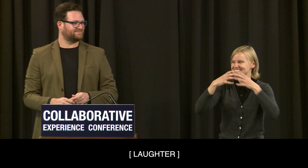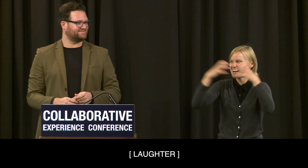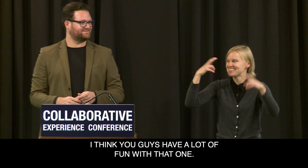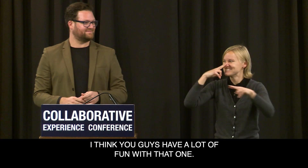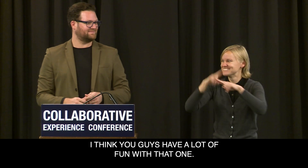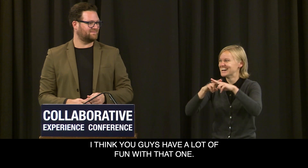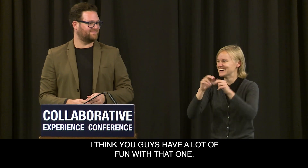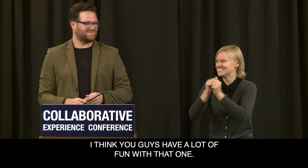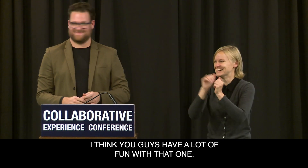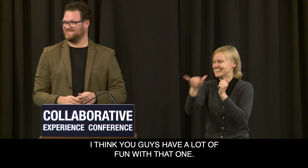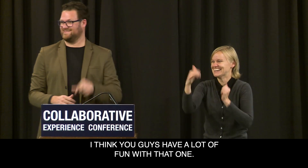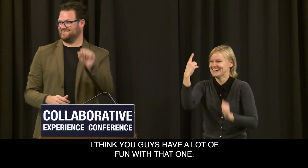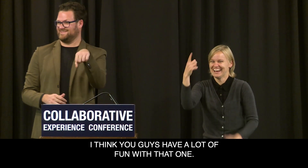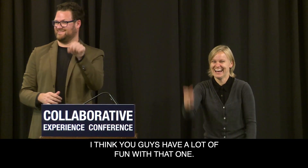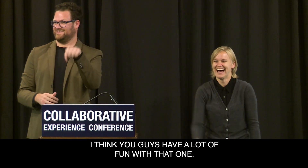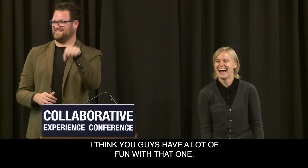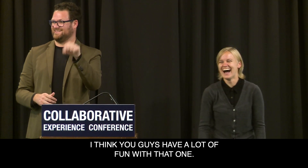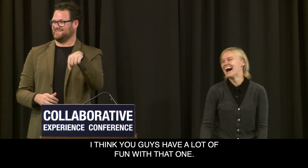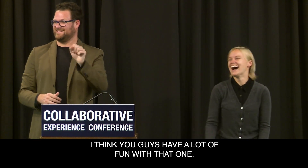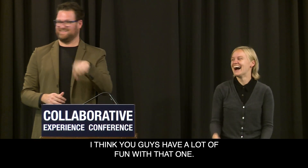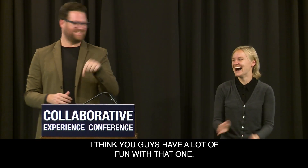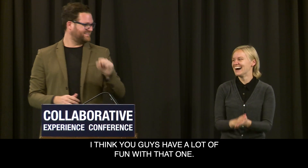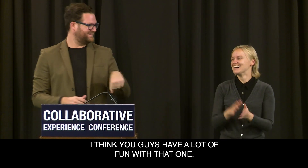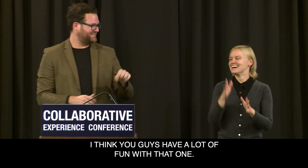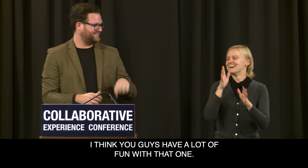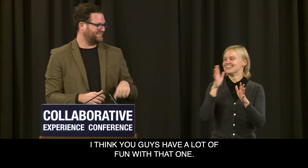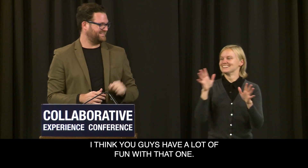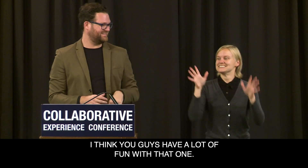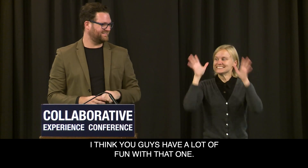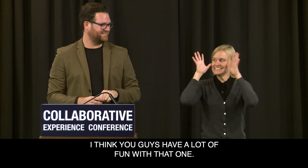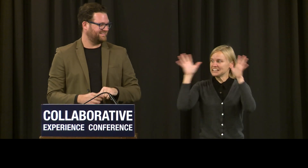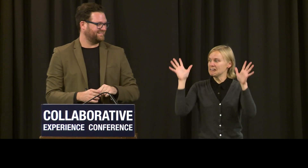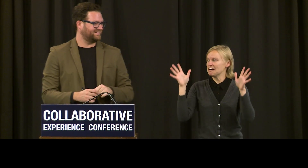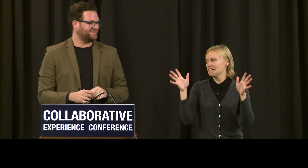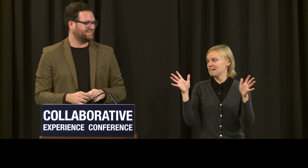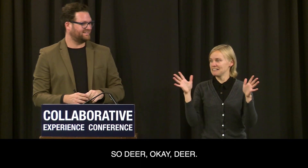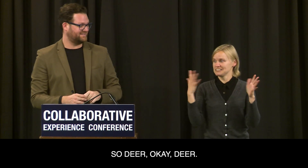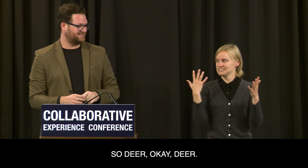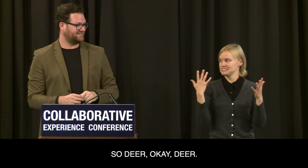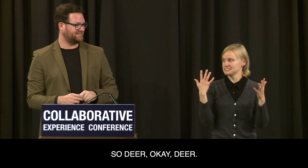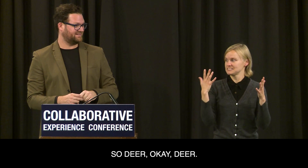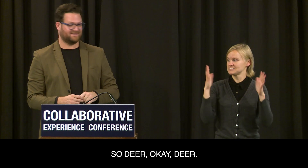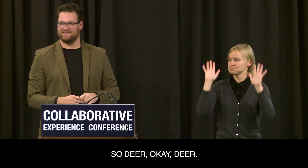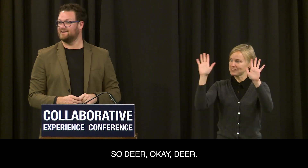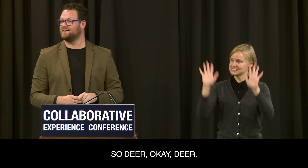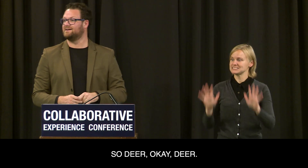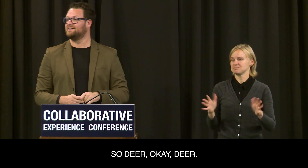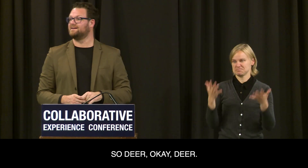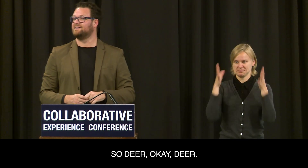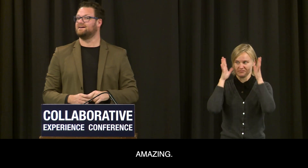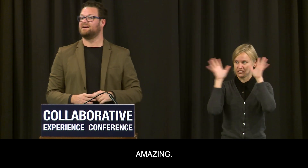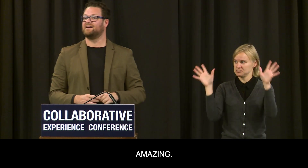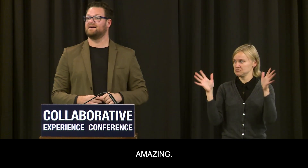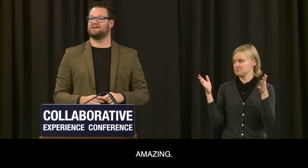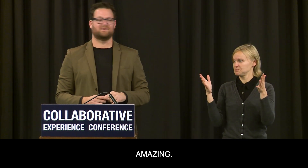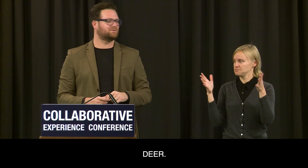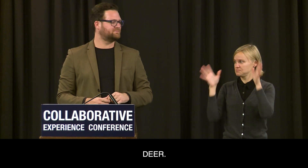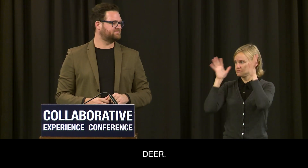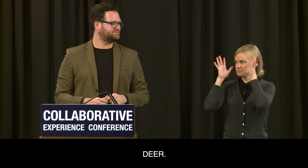I think you guys have a lot of fun with that one. Yeah. So deer. Okay. Deer. Amazing. Deer.